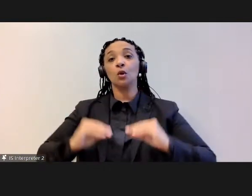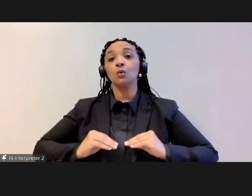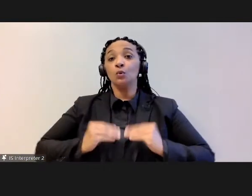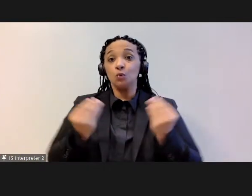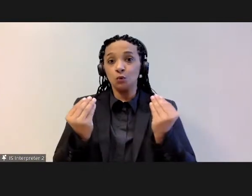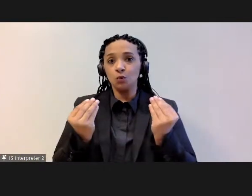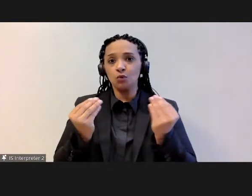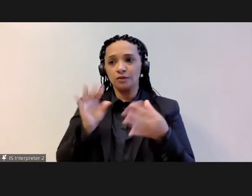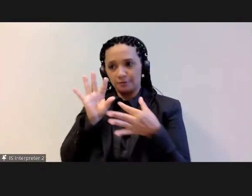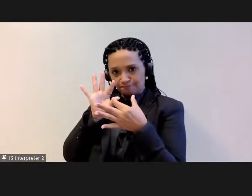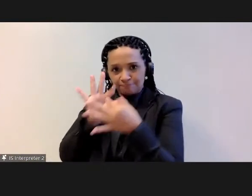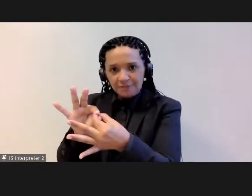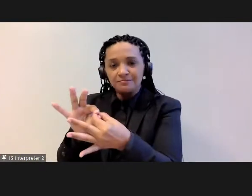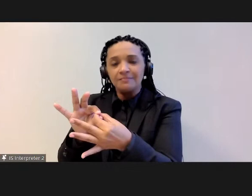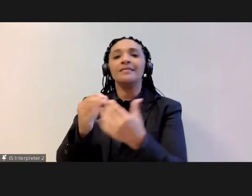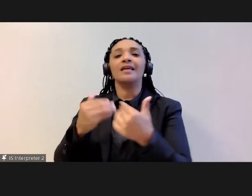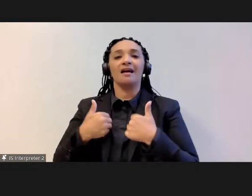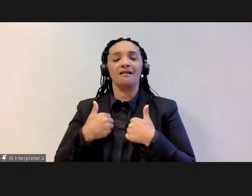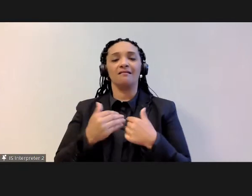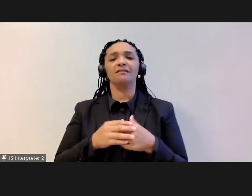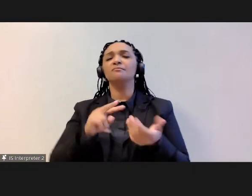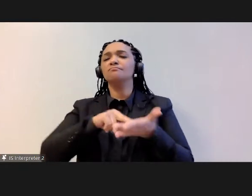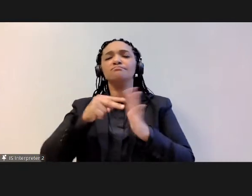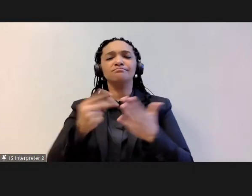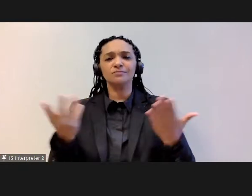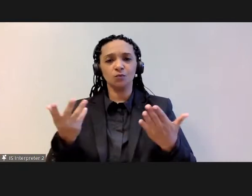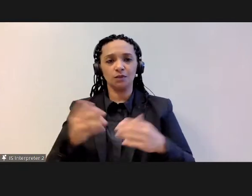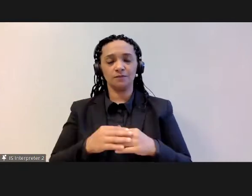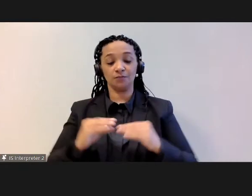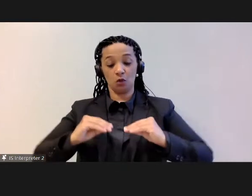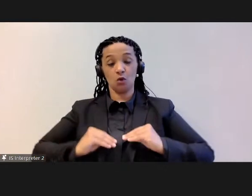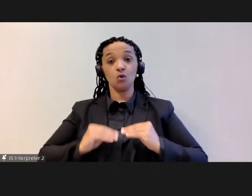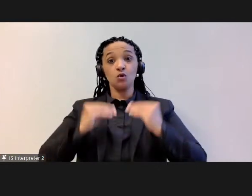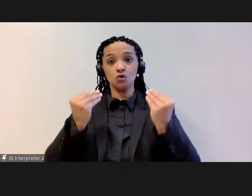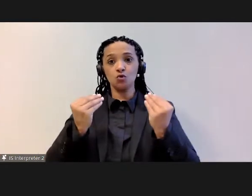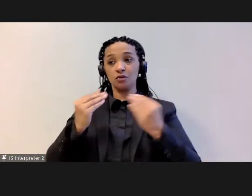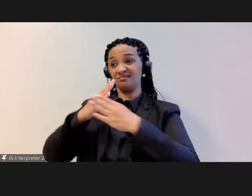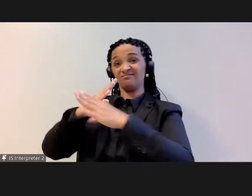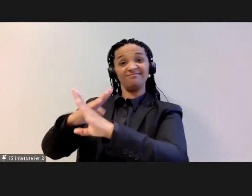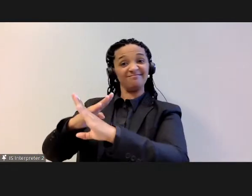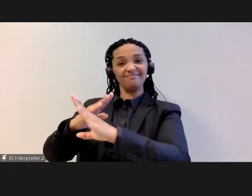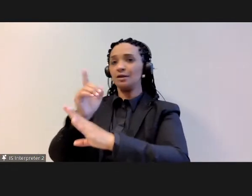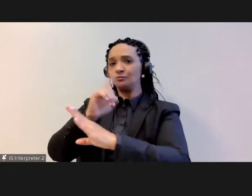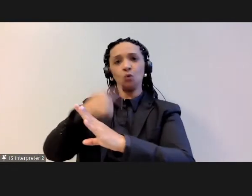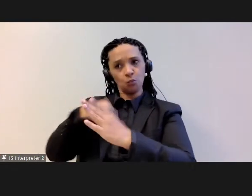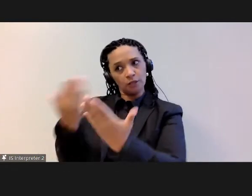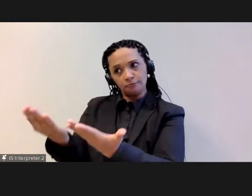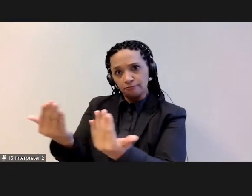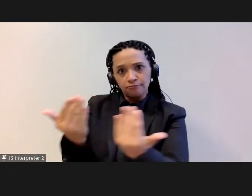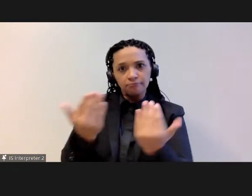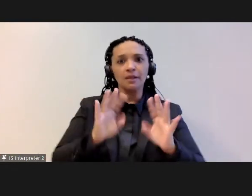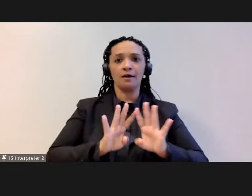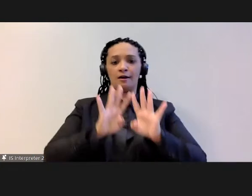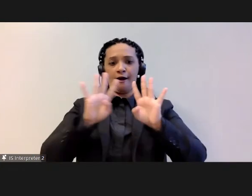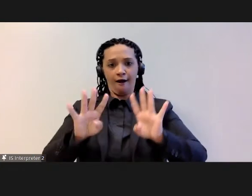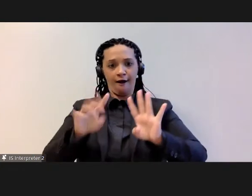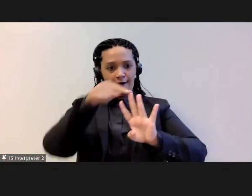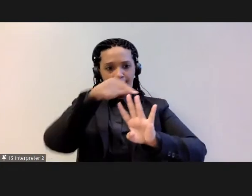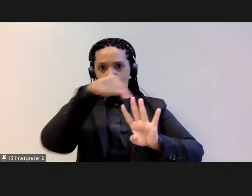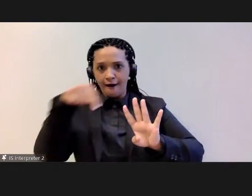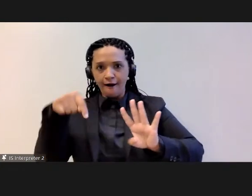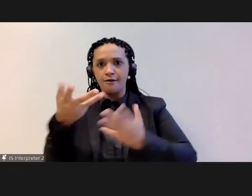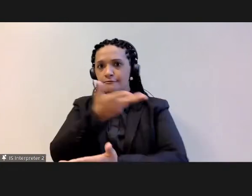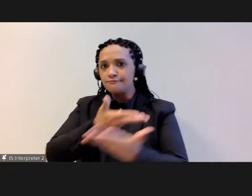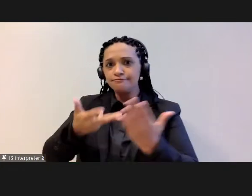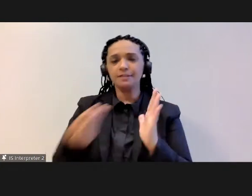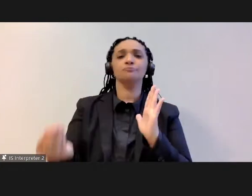what this means is that we have put the young people at the center of implementation. And basically, if